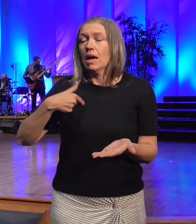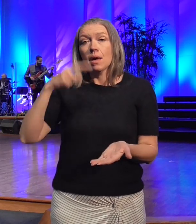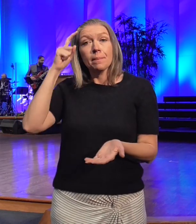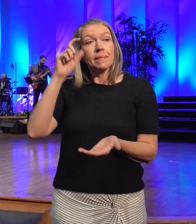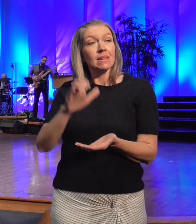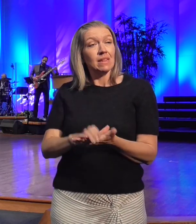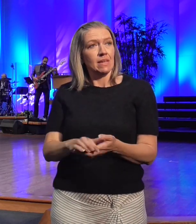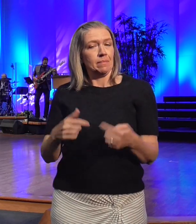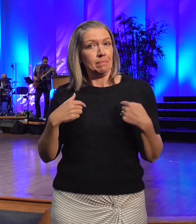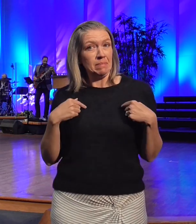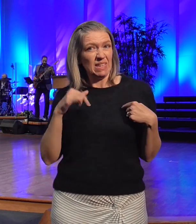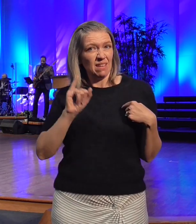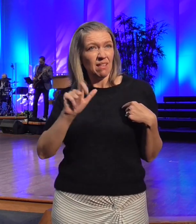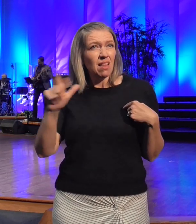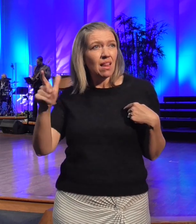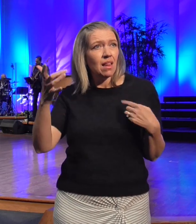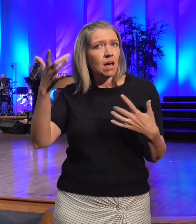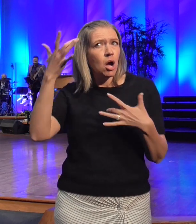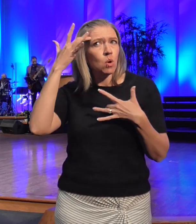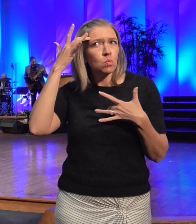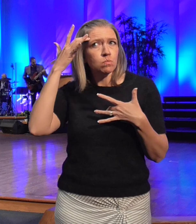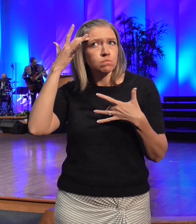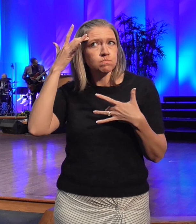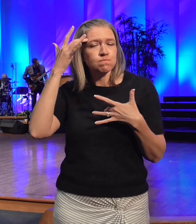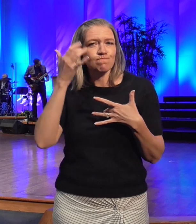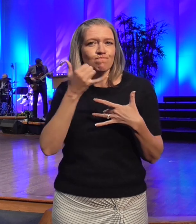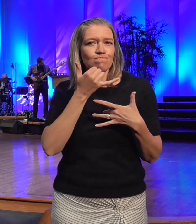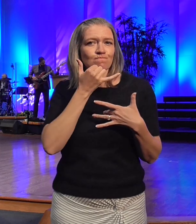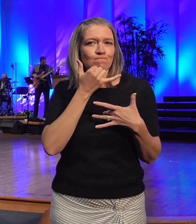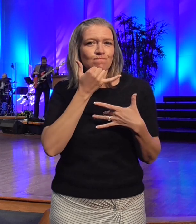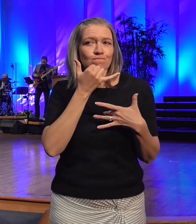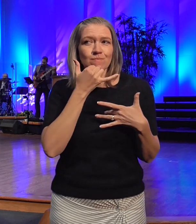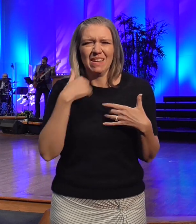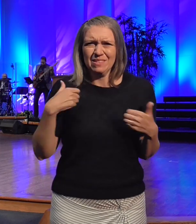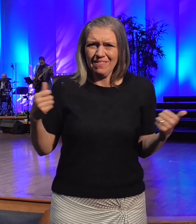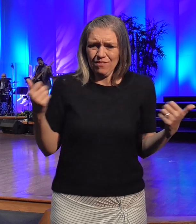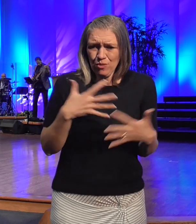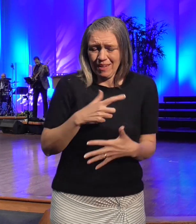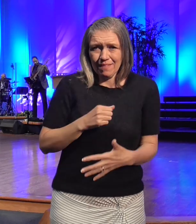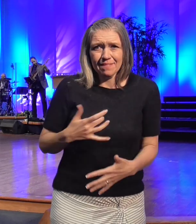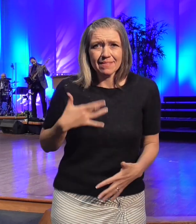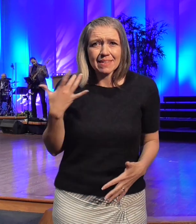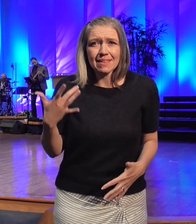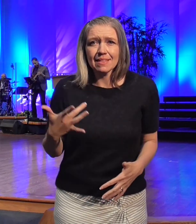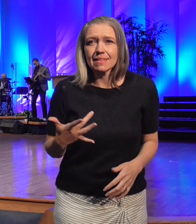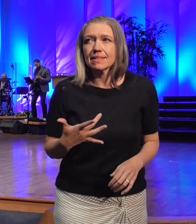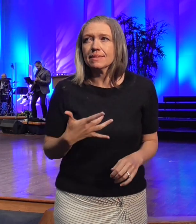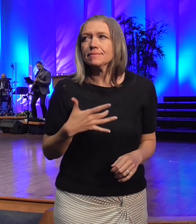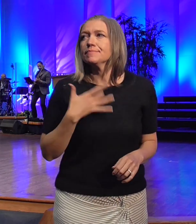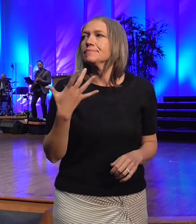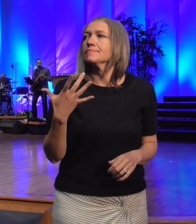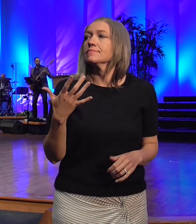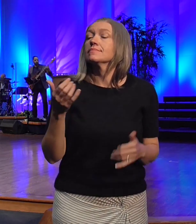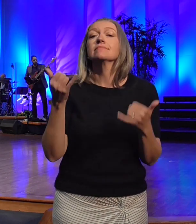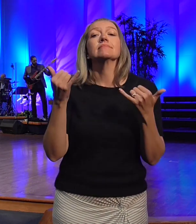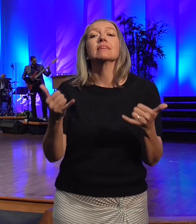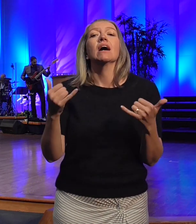I was ill, afraid to feel. Oh, now